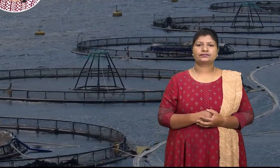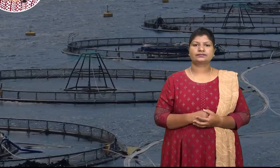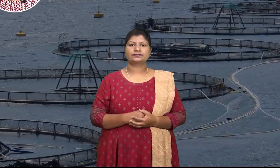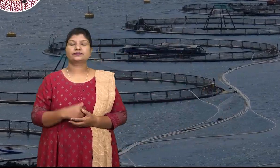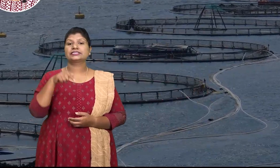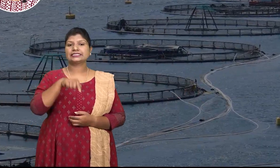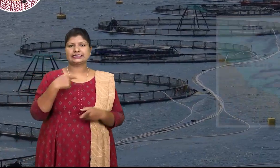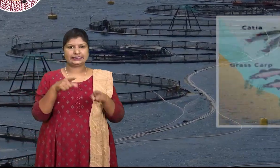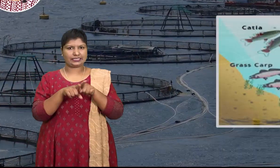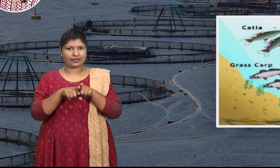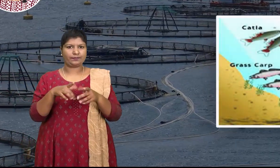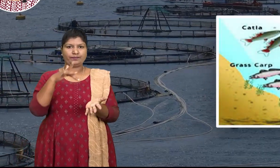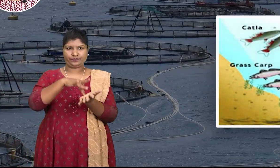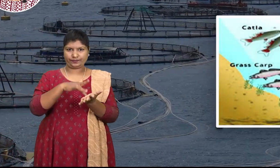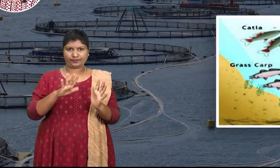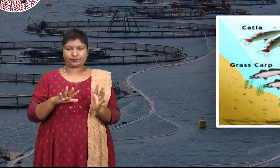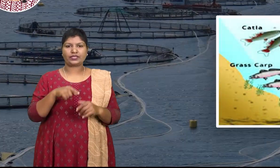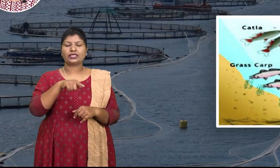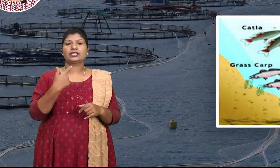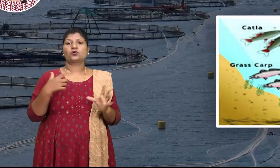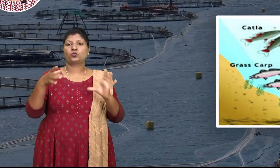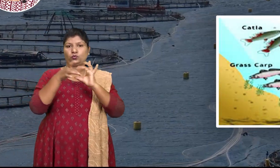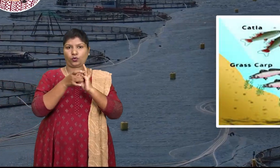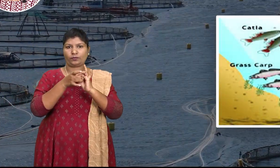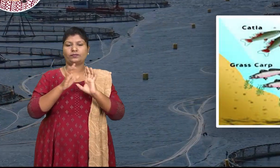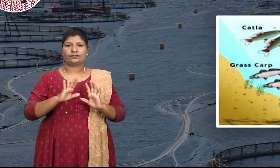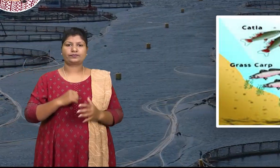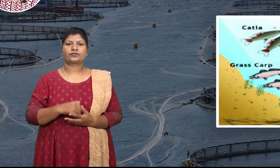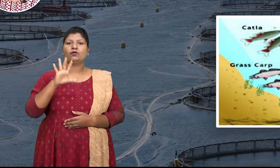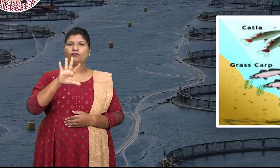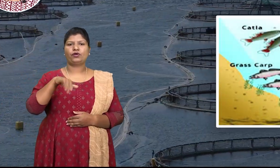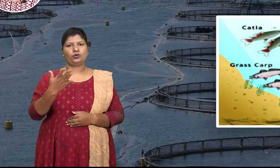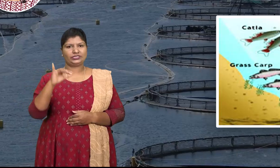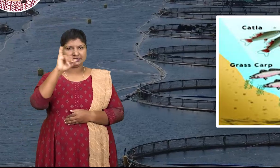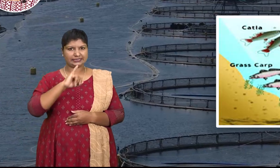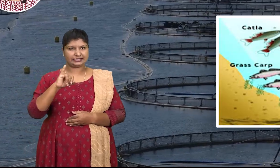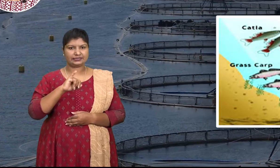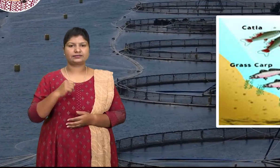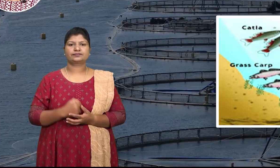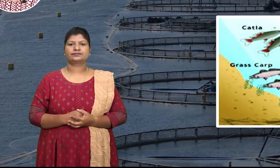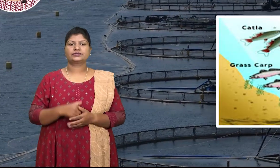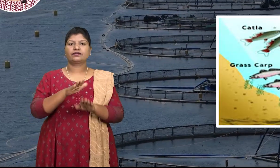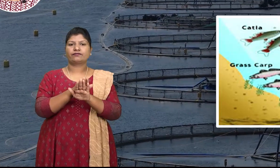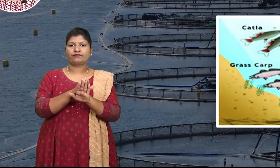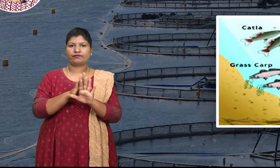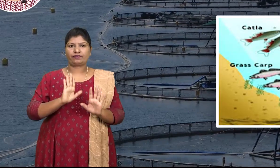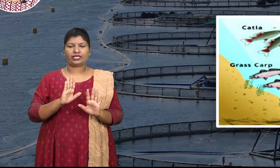In such a system, a combination of 5 or 6